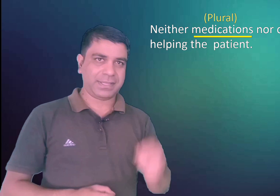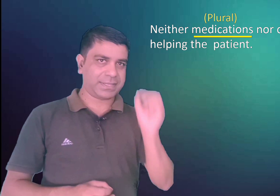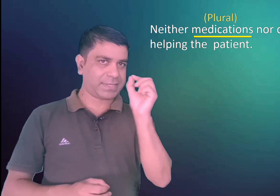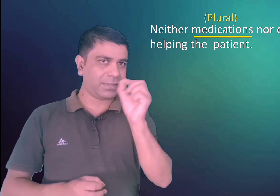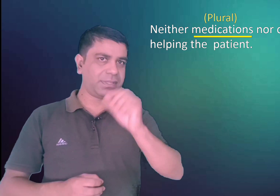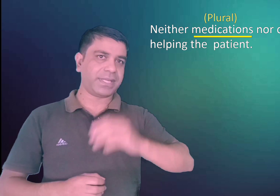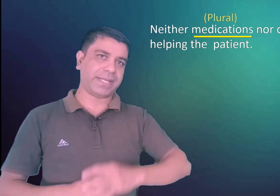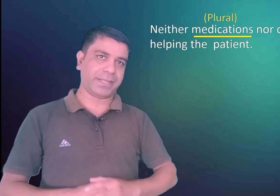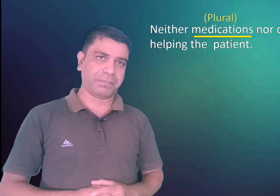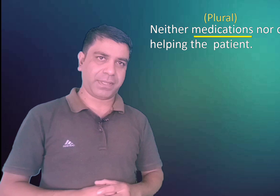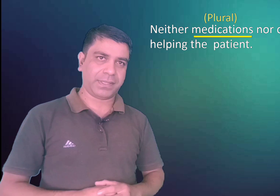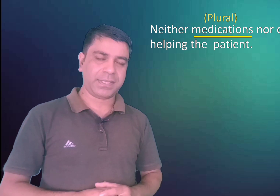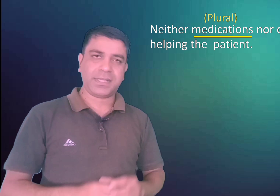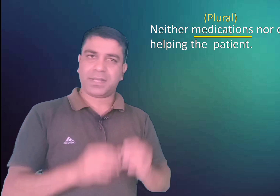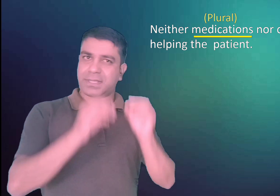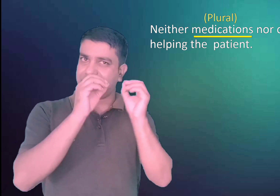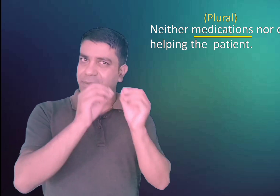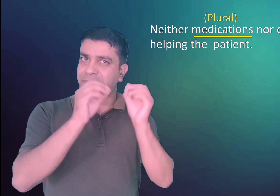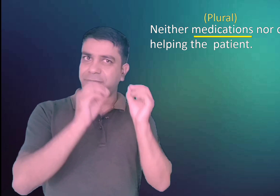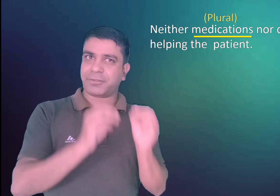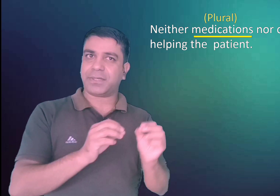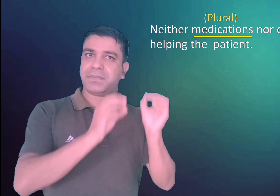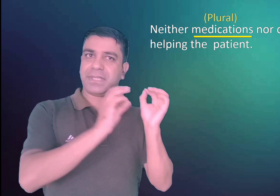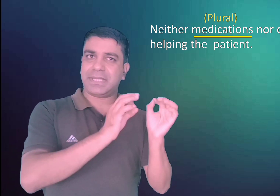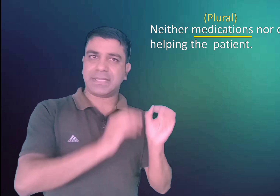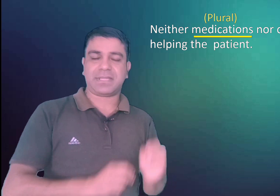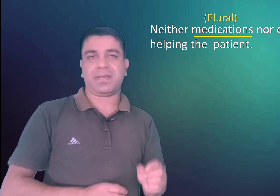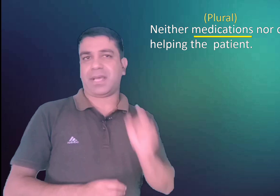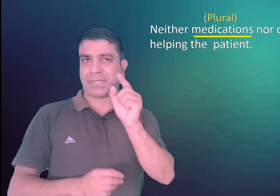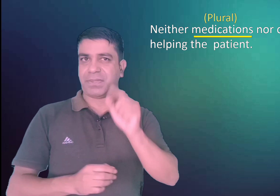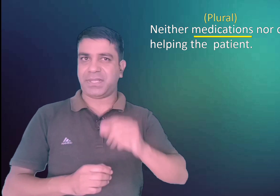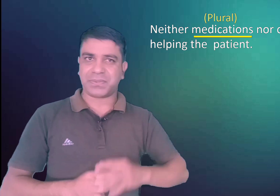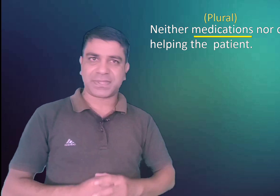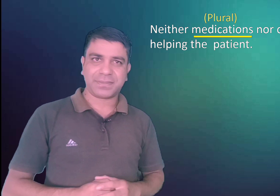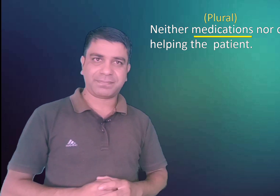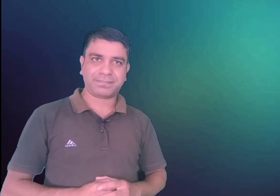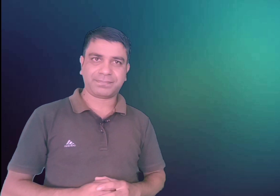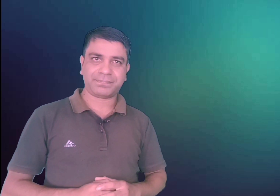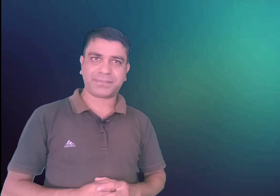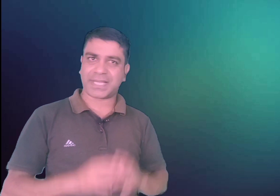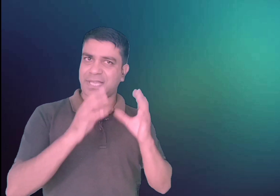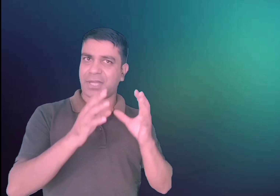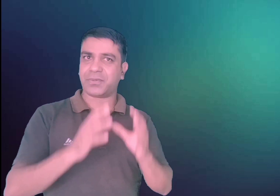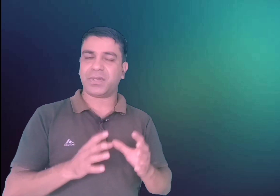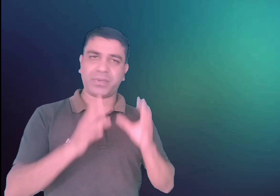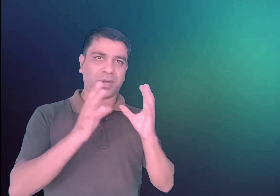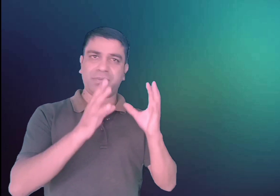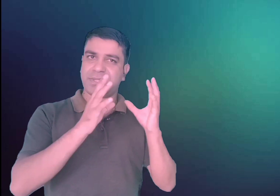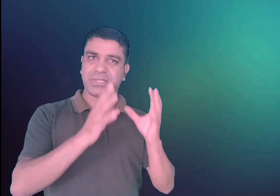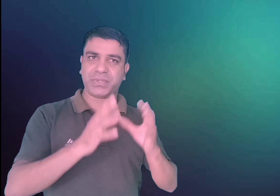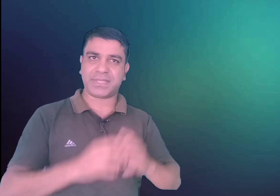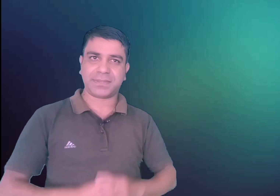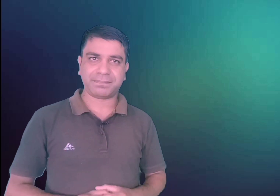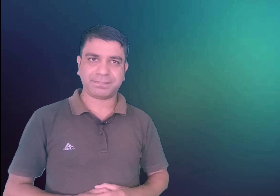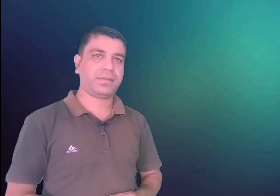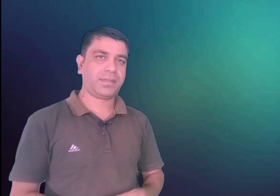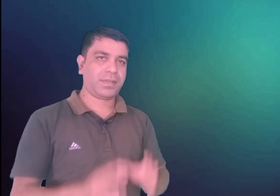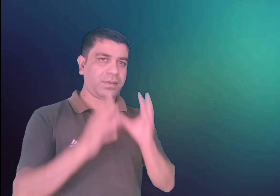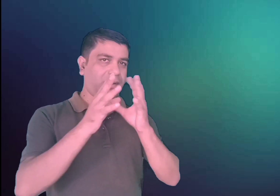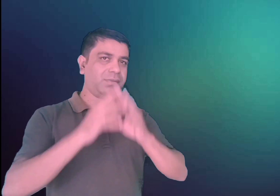is singular in number, a singular verb is has been used. That's how we always do it.